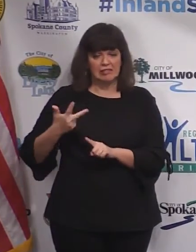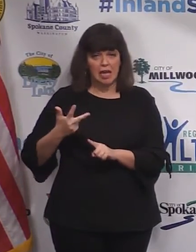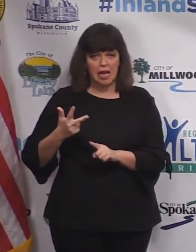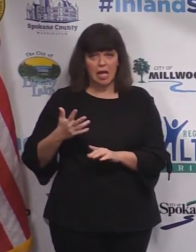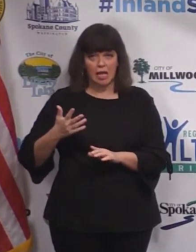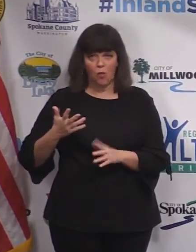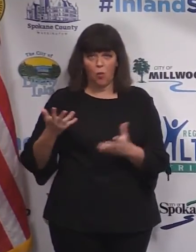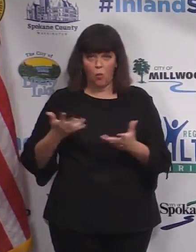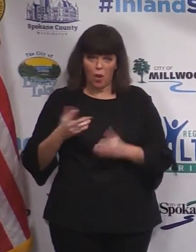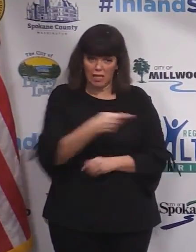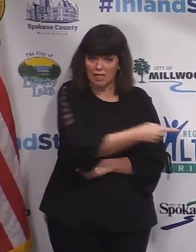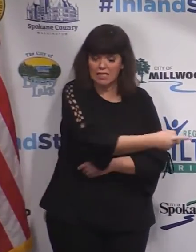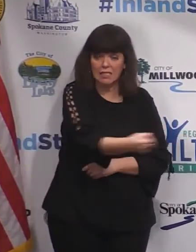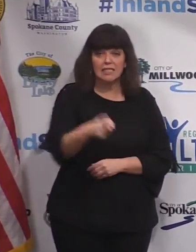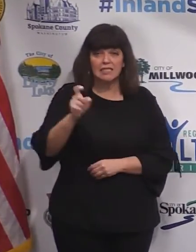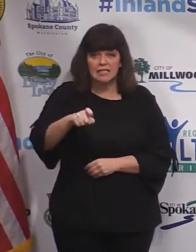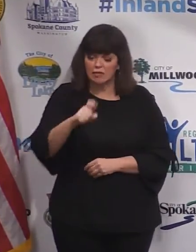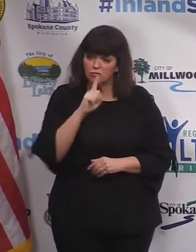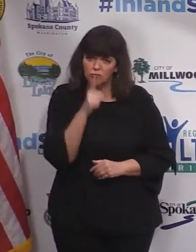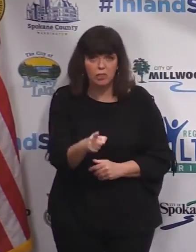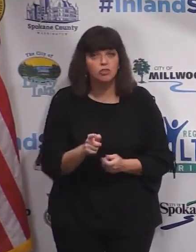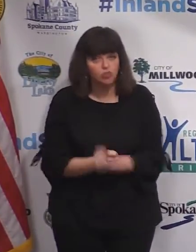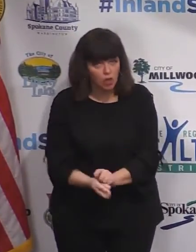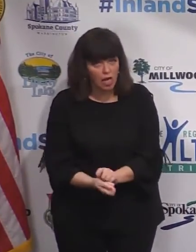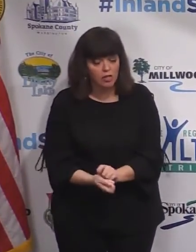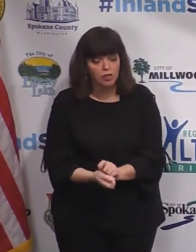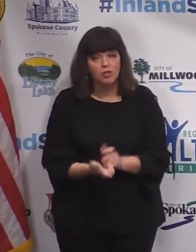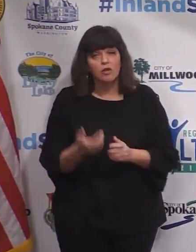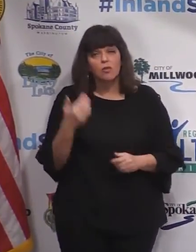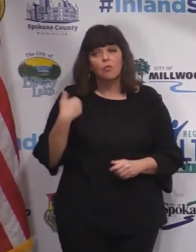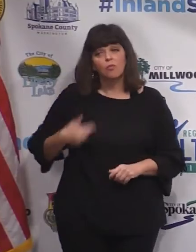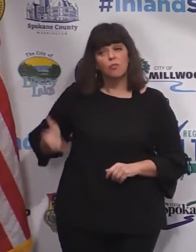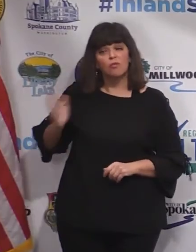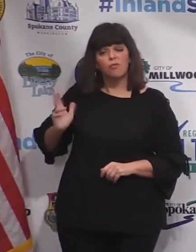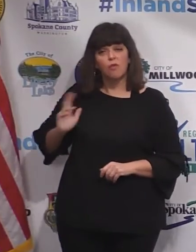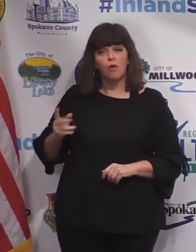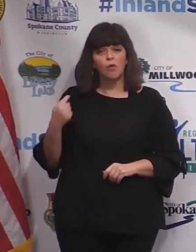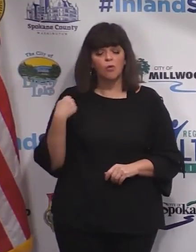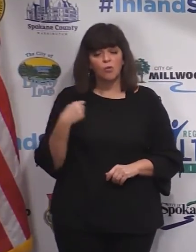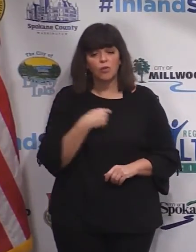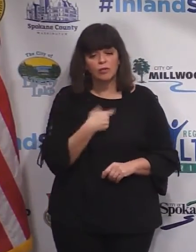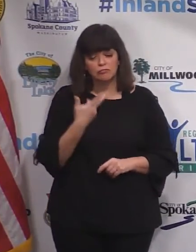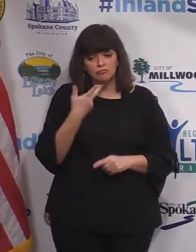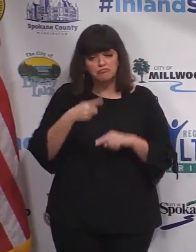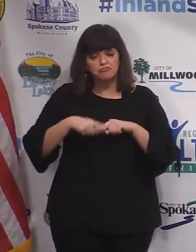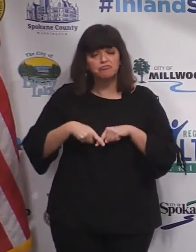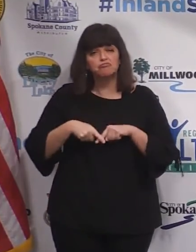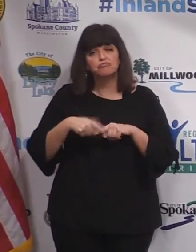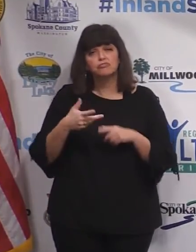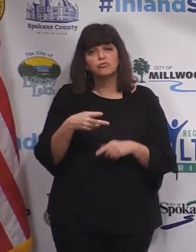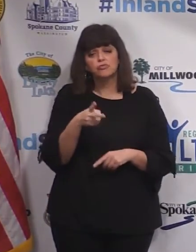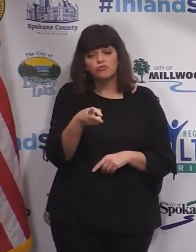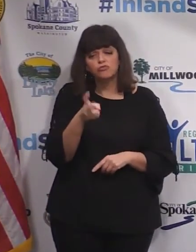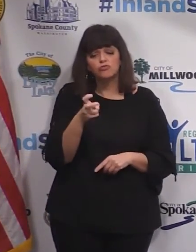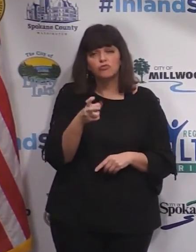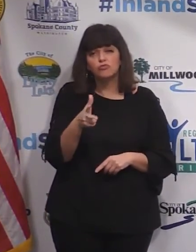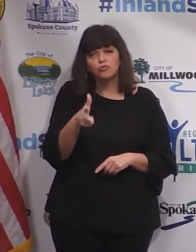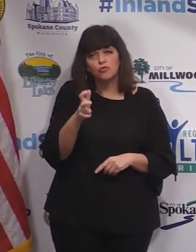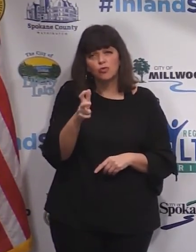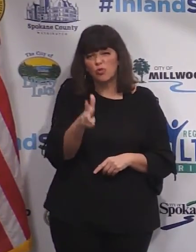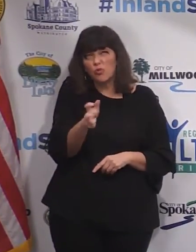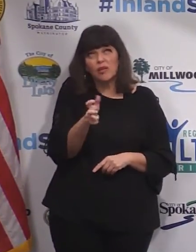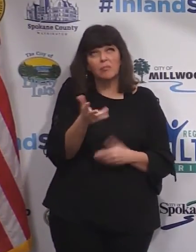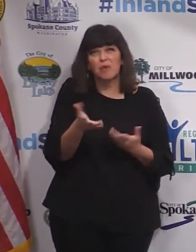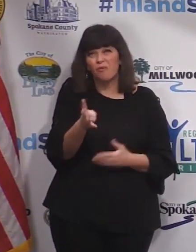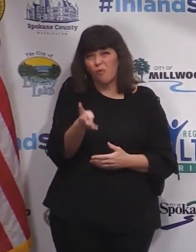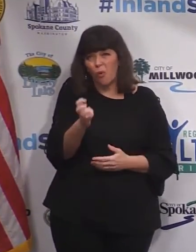circumstances, pre-COVID-19, Second Harvest relied on anywhere from 350 to 400 volunteers a week to